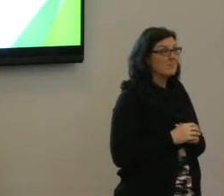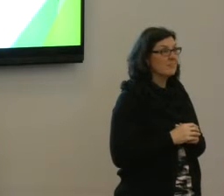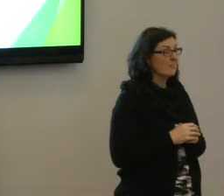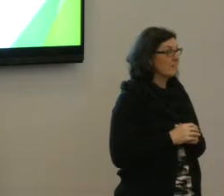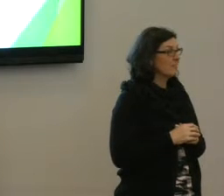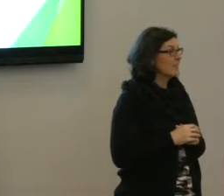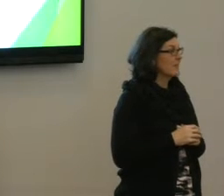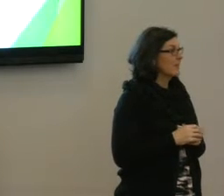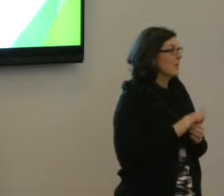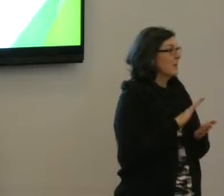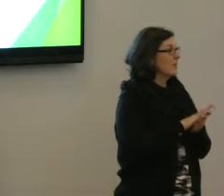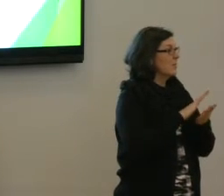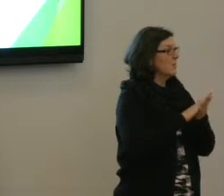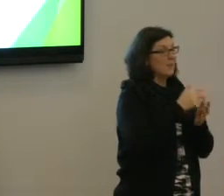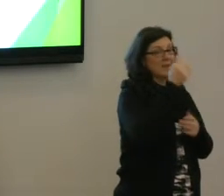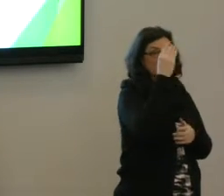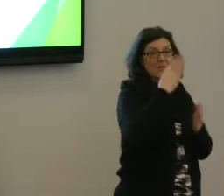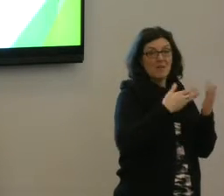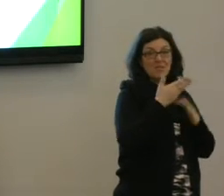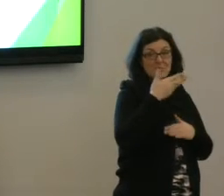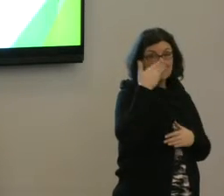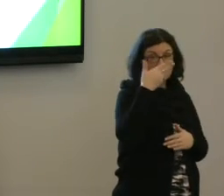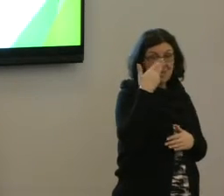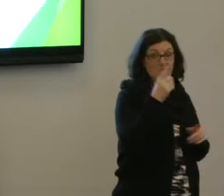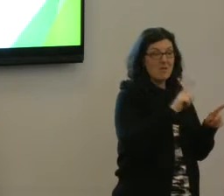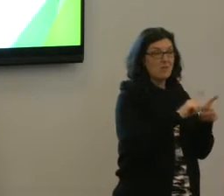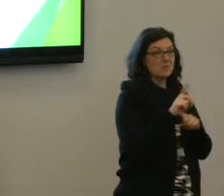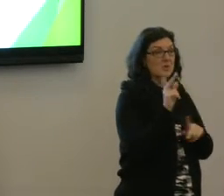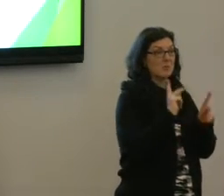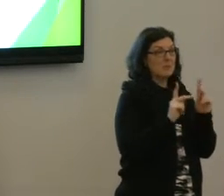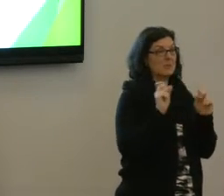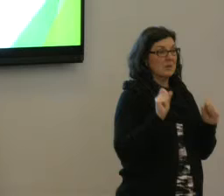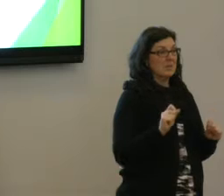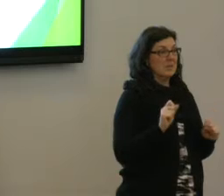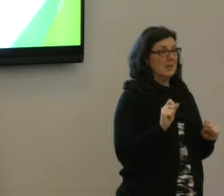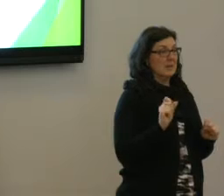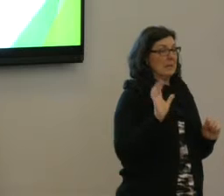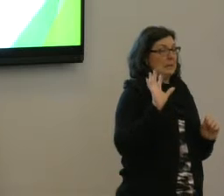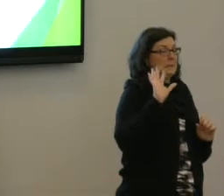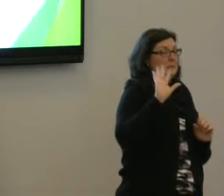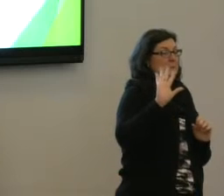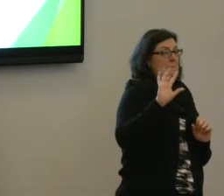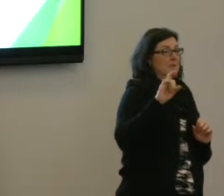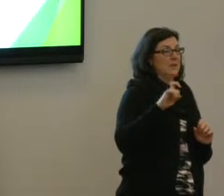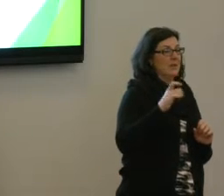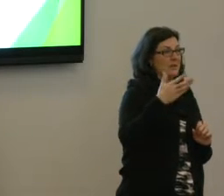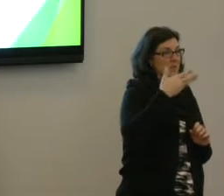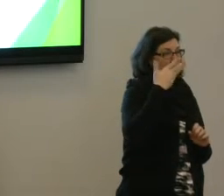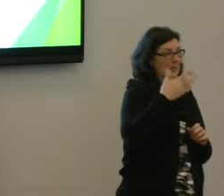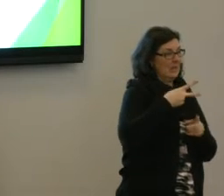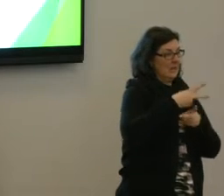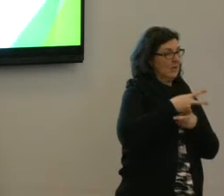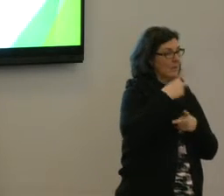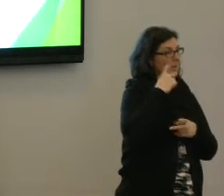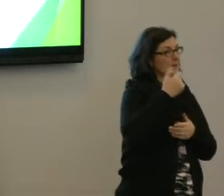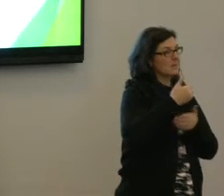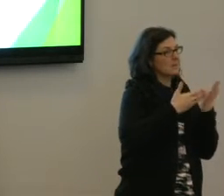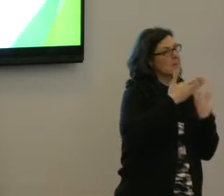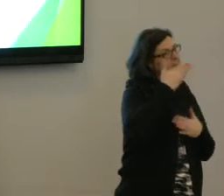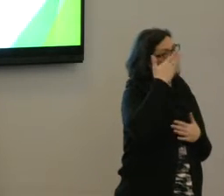can praise God through smells. We can also turn people away with smells. You've got to be fragrant. Careful, because some